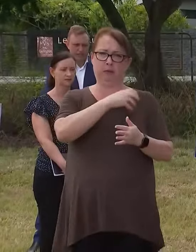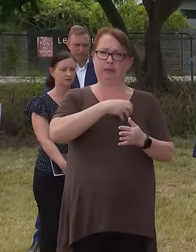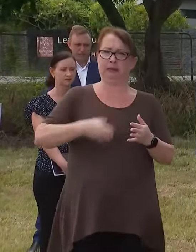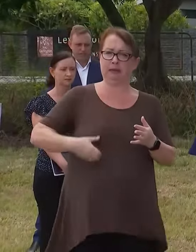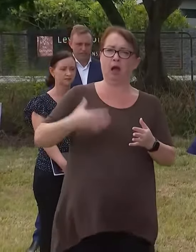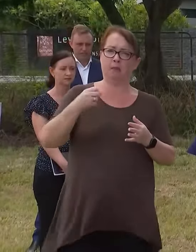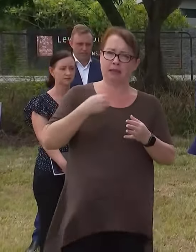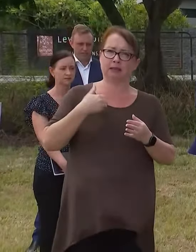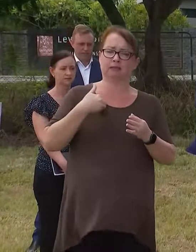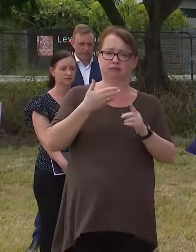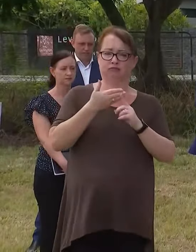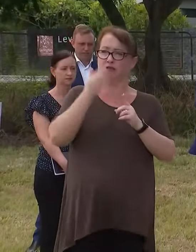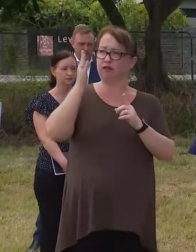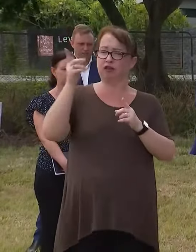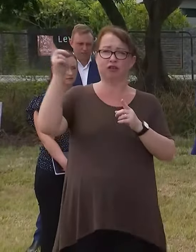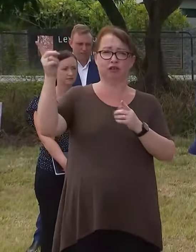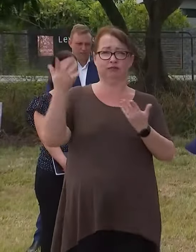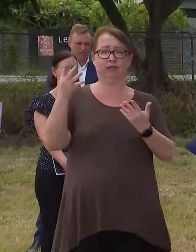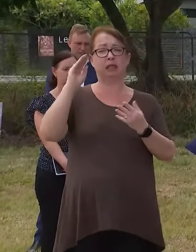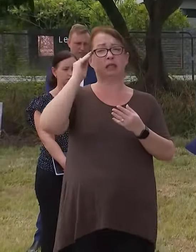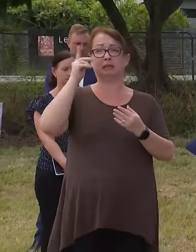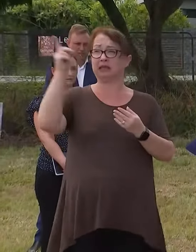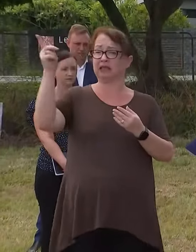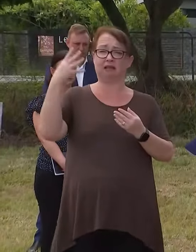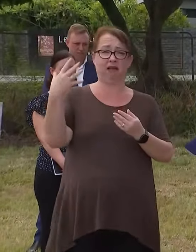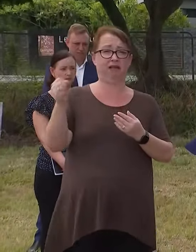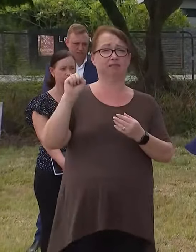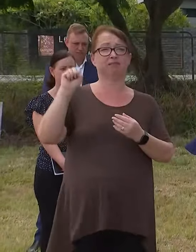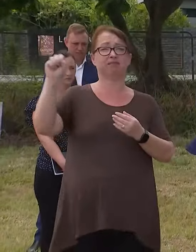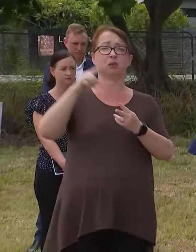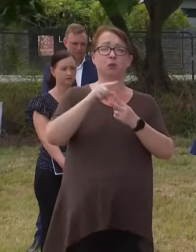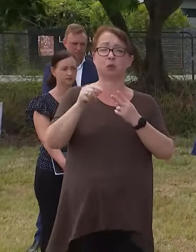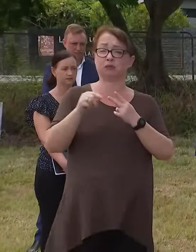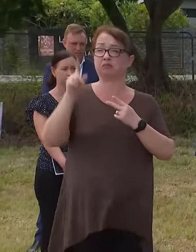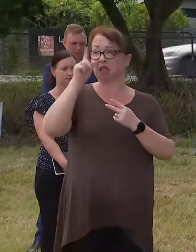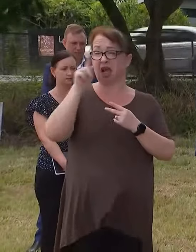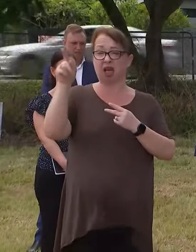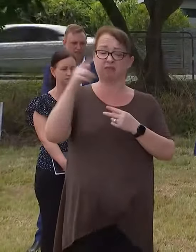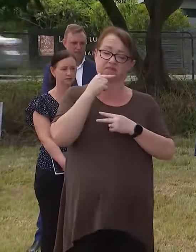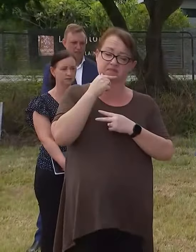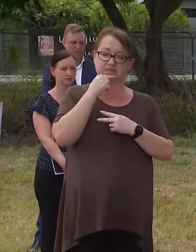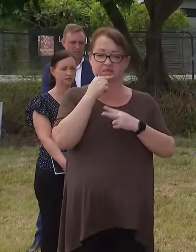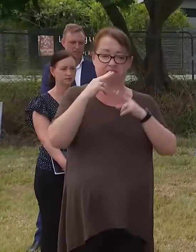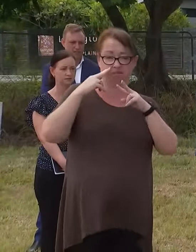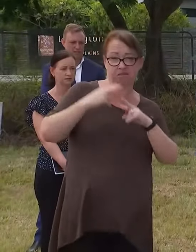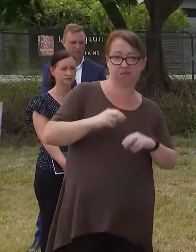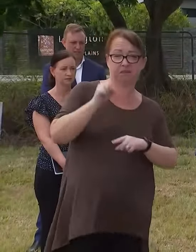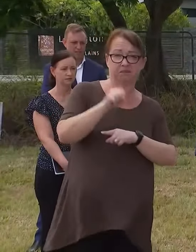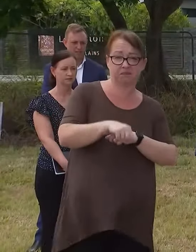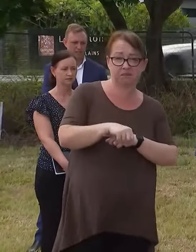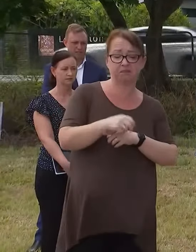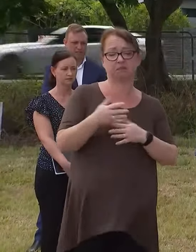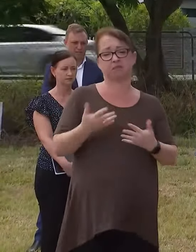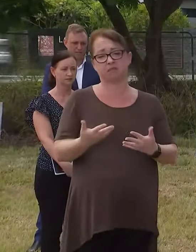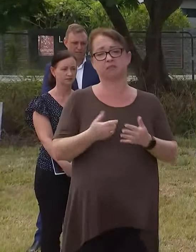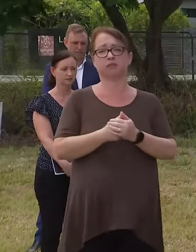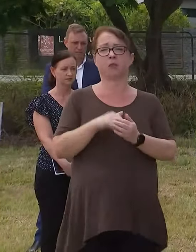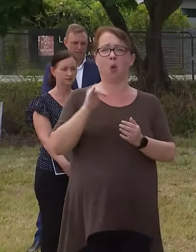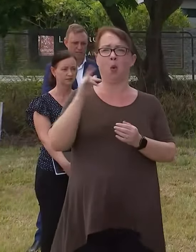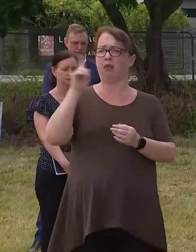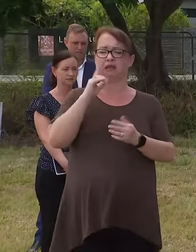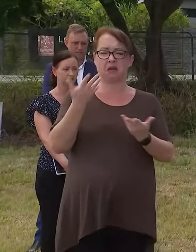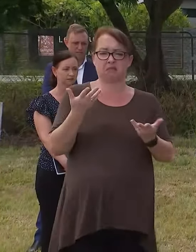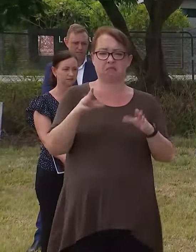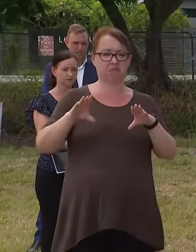And the committee has options open to them. The committee could choose to investigate. The committee could choose to say no